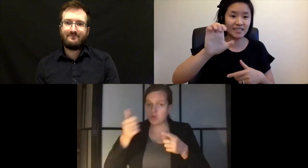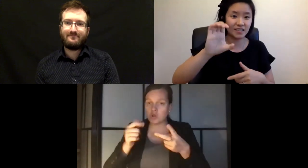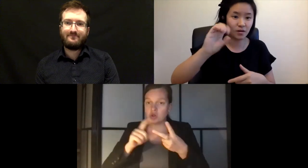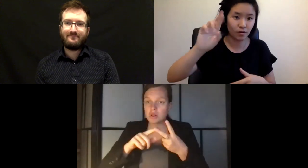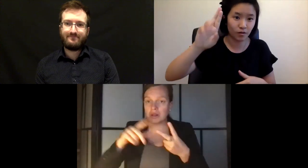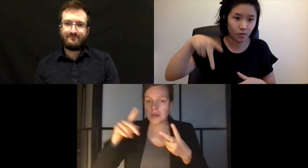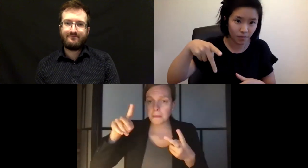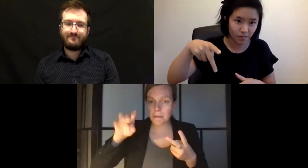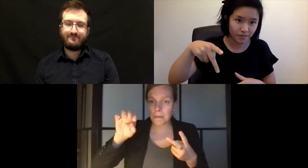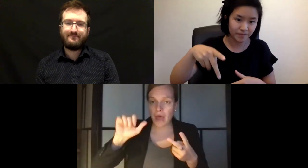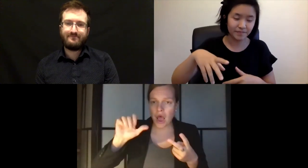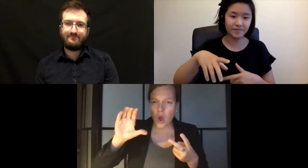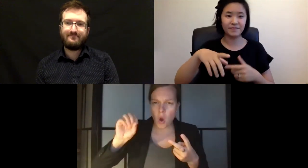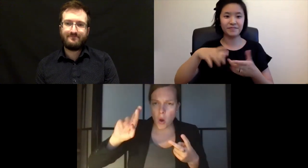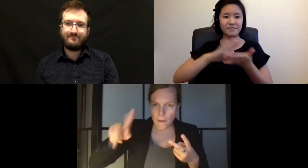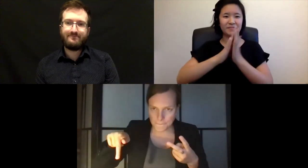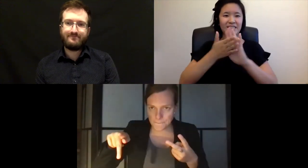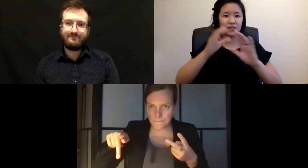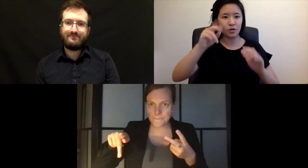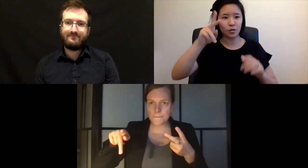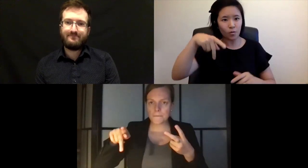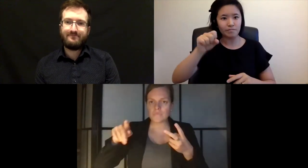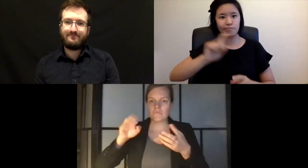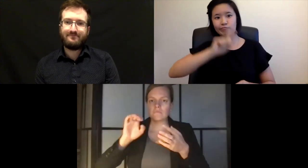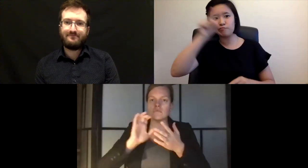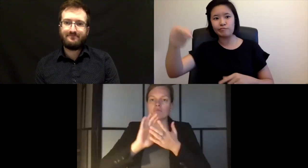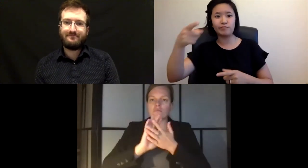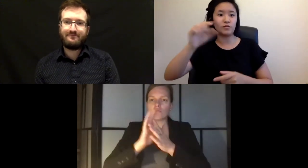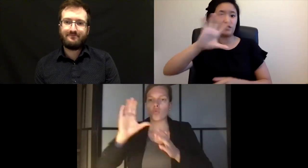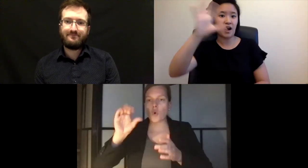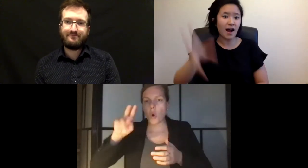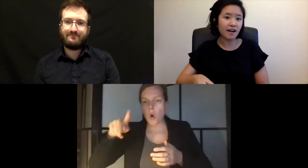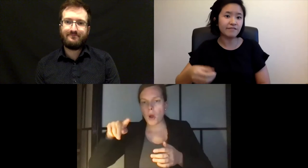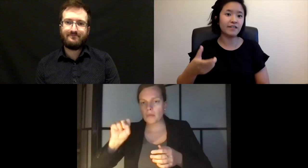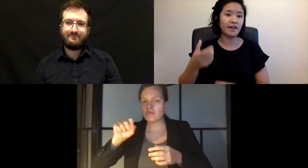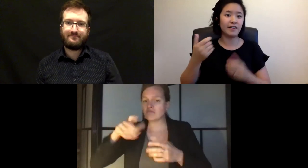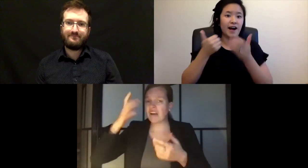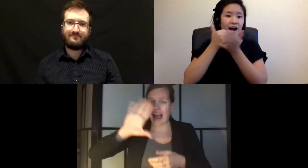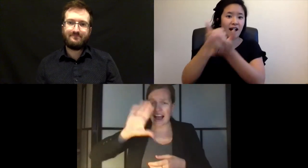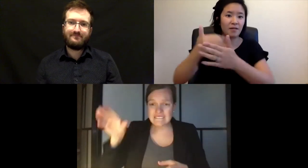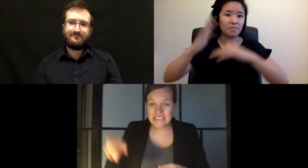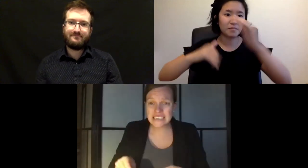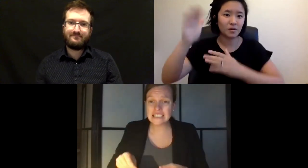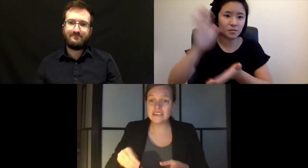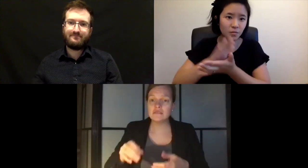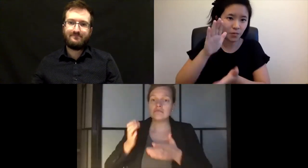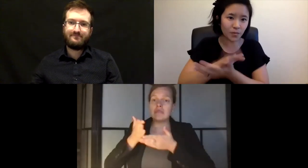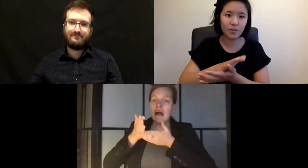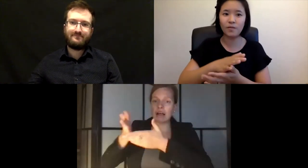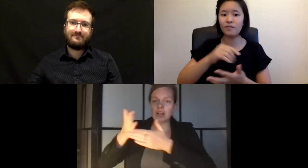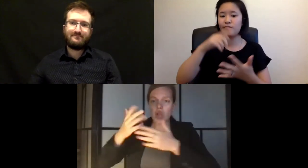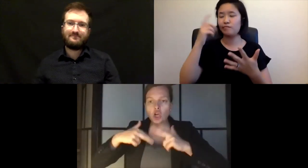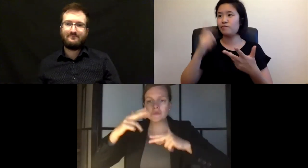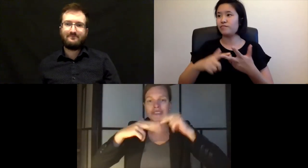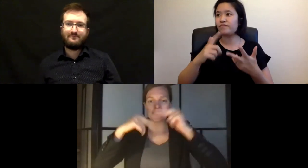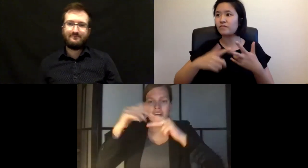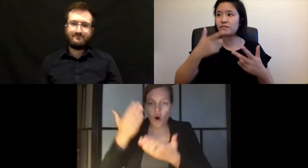WWOOF. There's the Peace Corps as well, where you can travel to places like Africa and help build